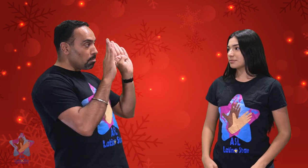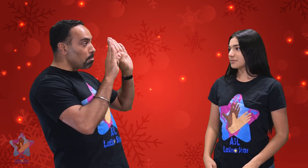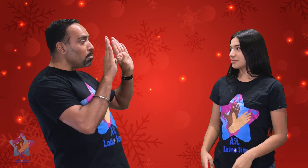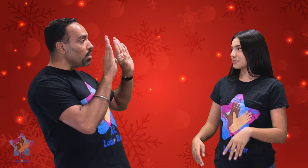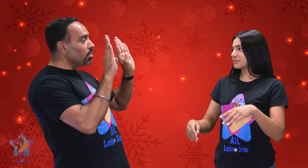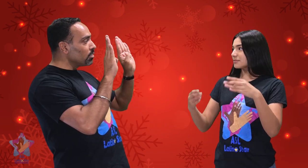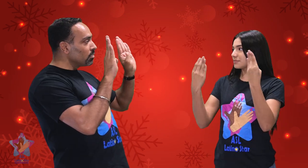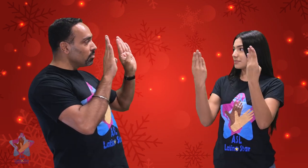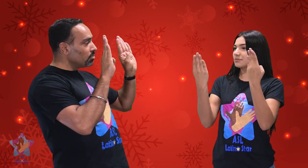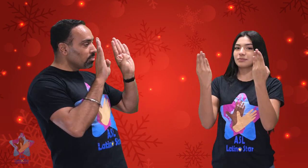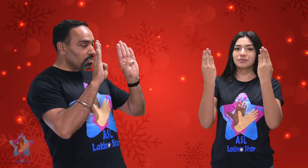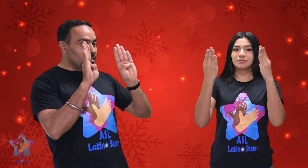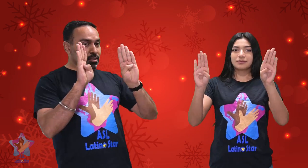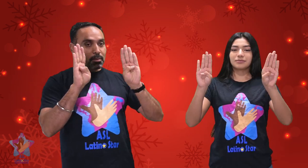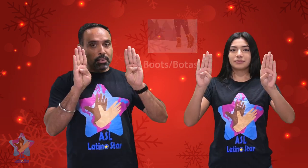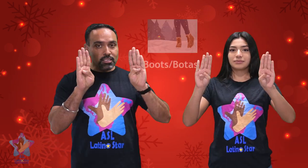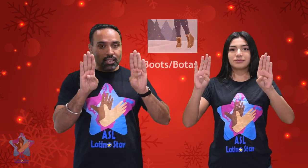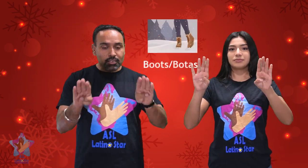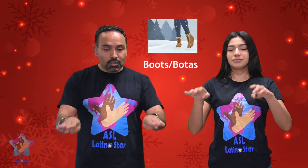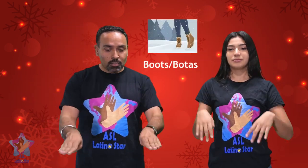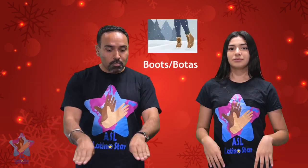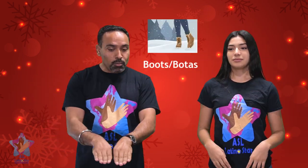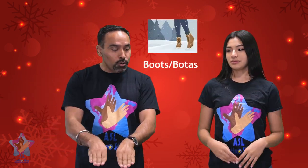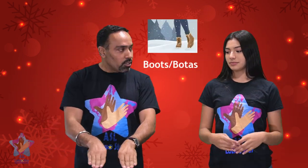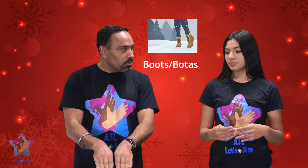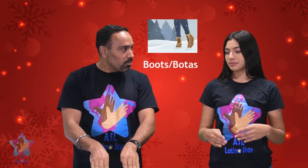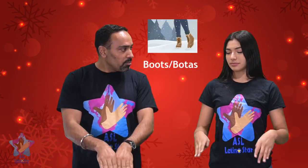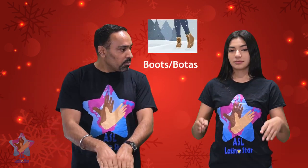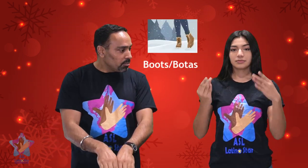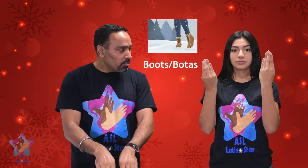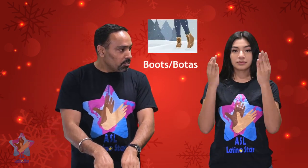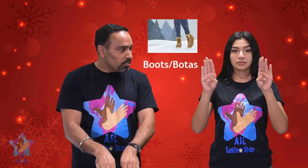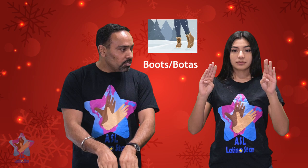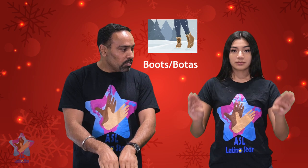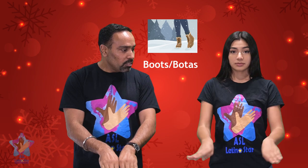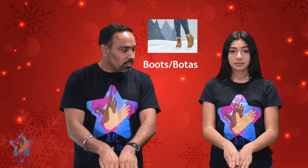B. This is a B sign. Boot. Botas.